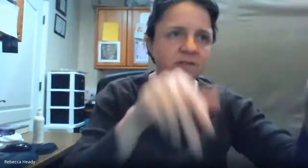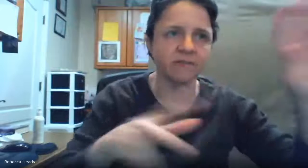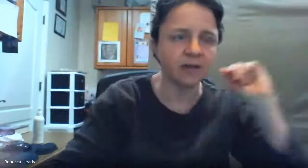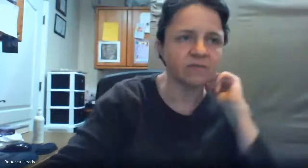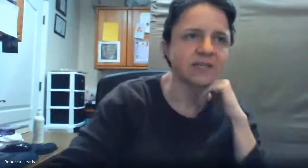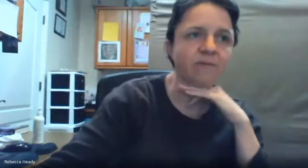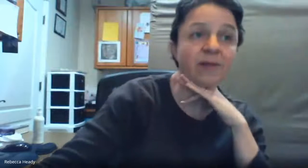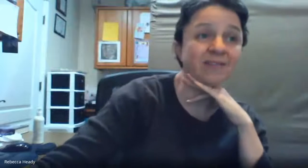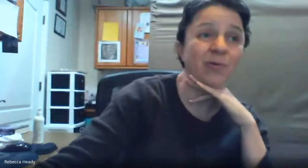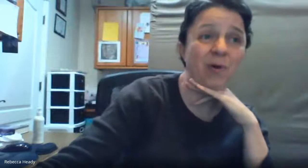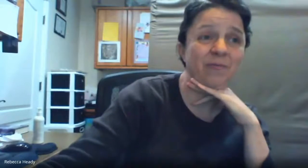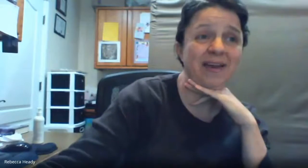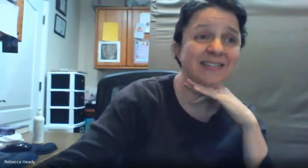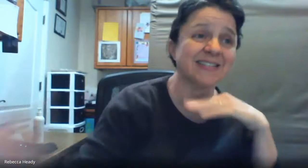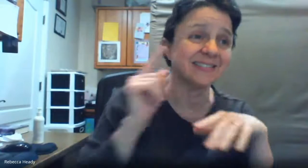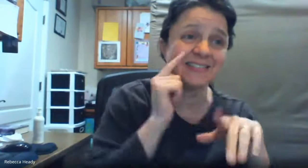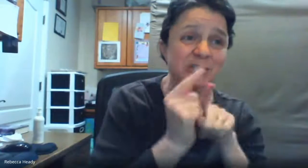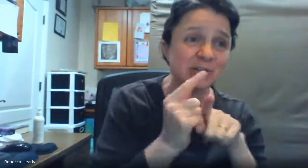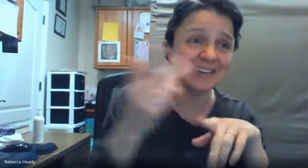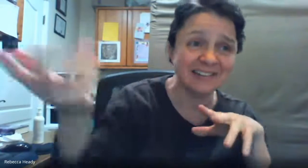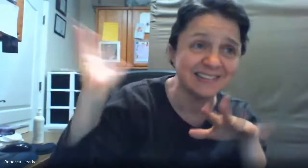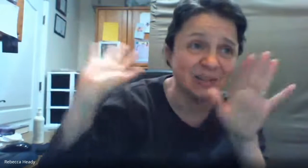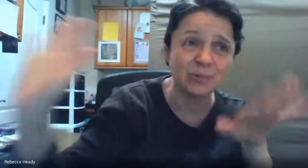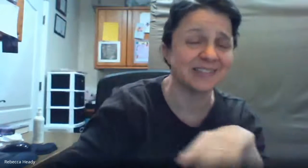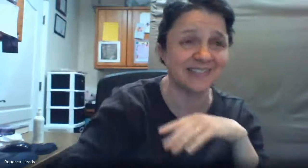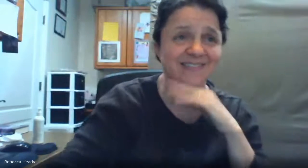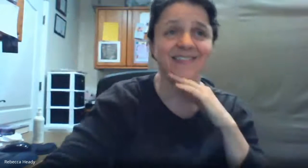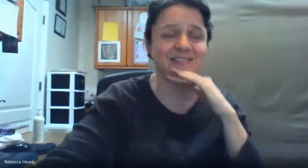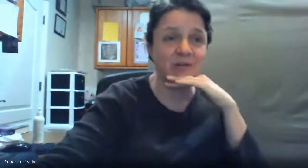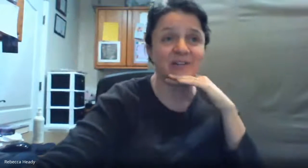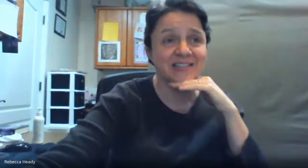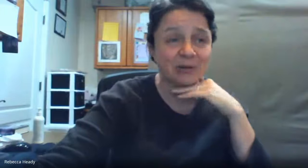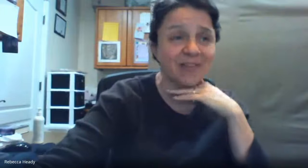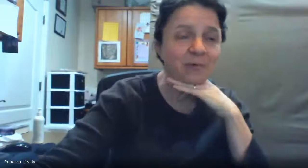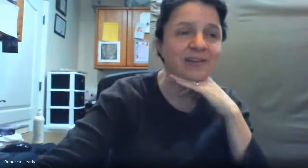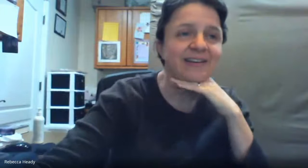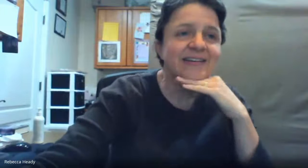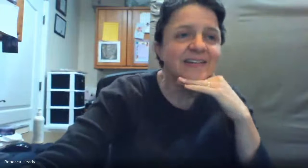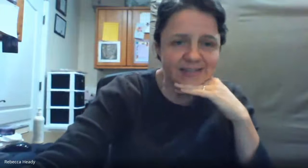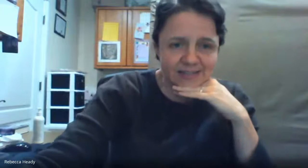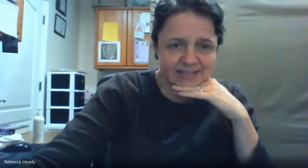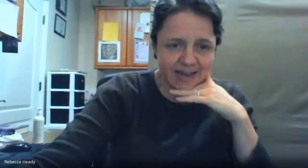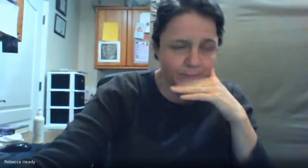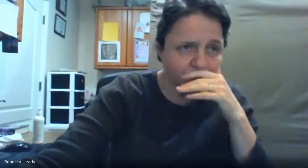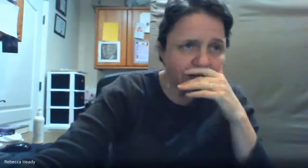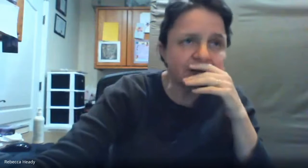if any of these have them. Like only one of them has sister in it. So you can at least learn that one today.